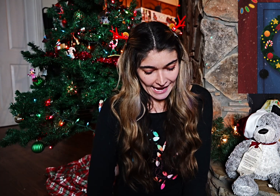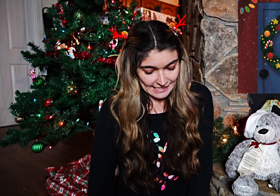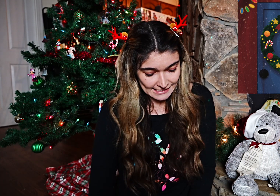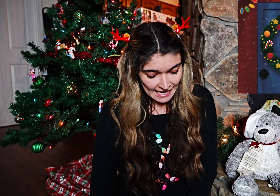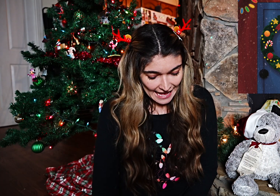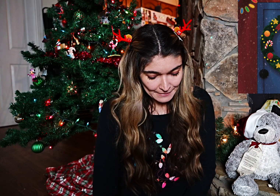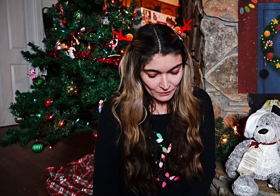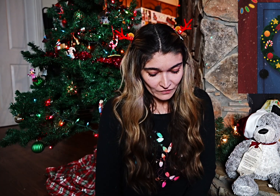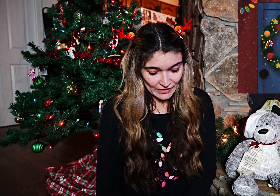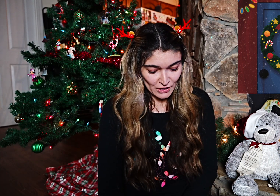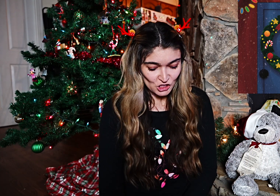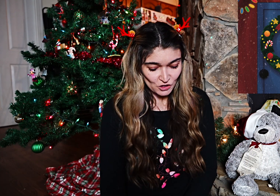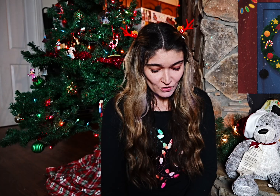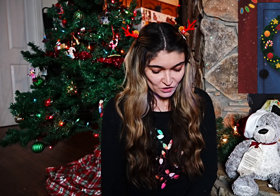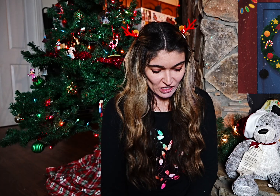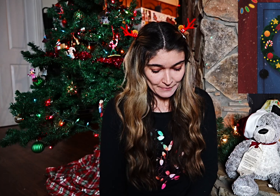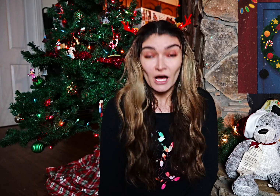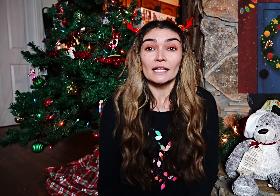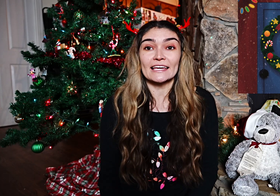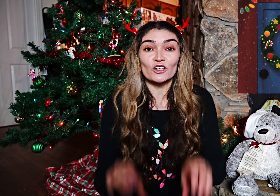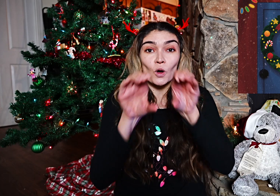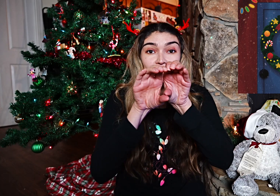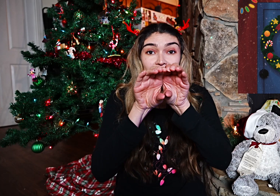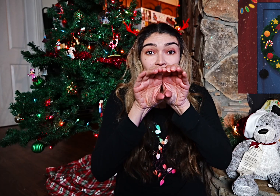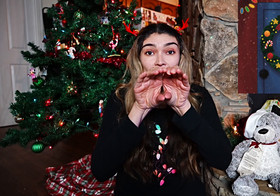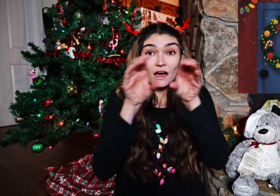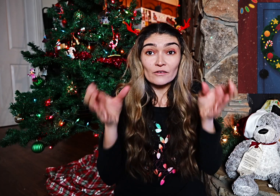hands and move them in a circle shape like you're holding a wreath.